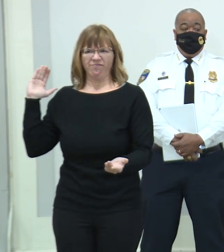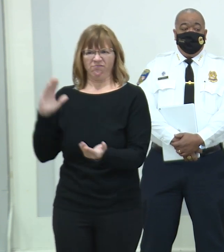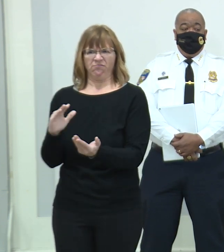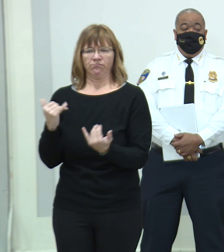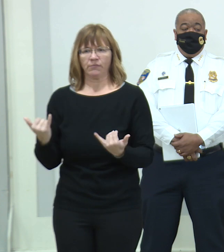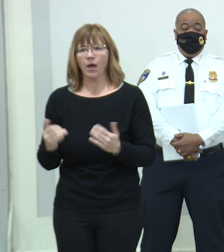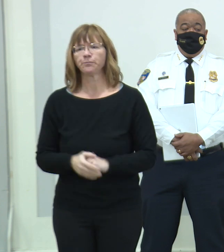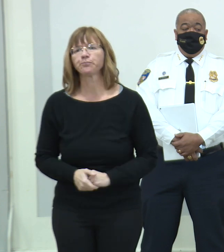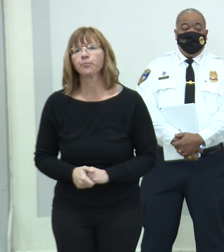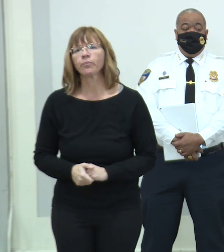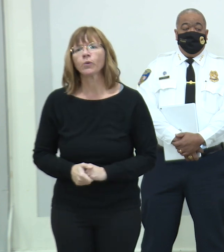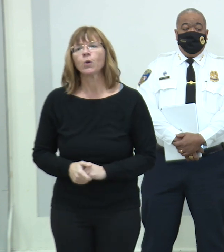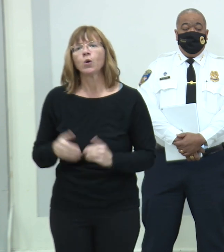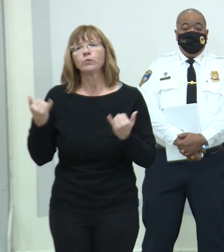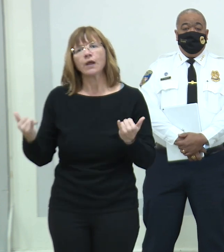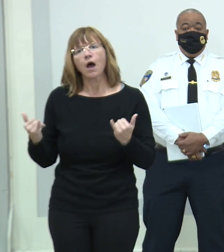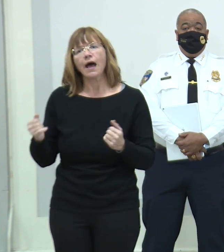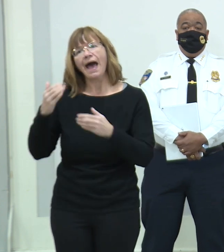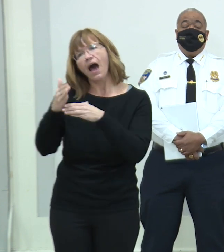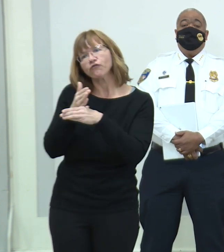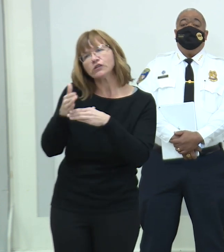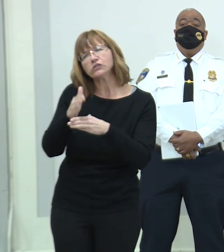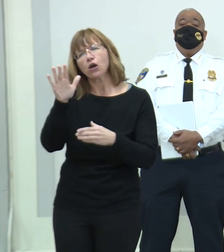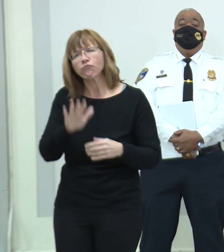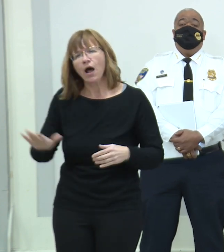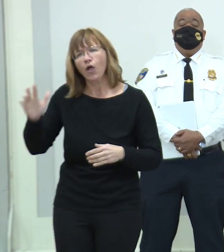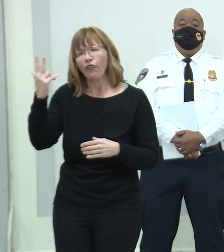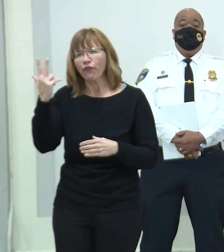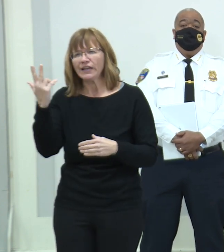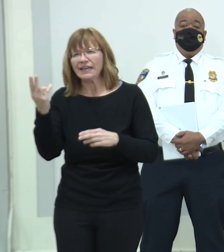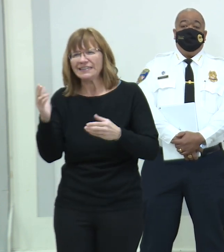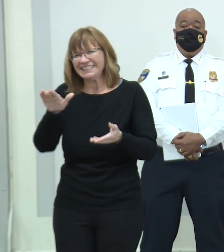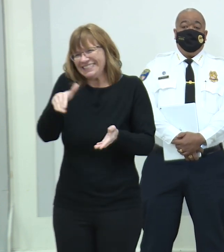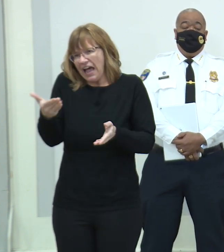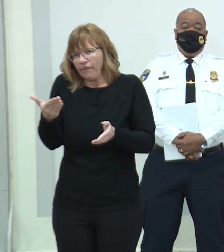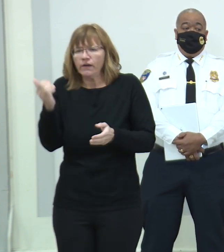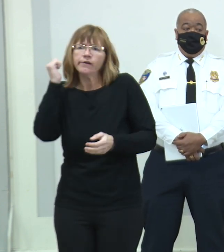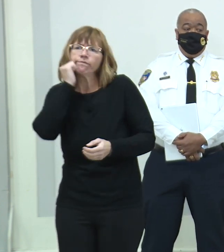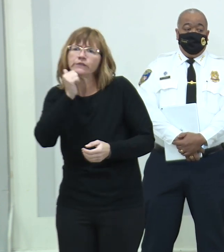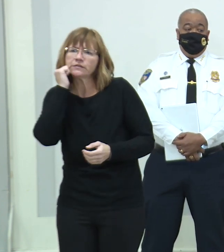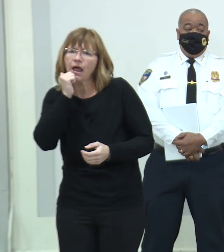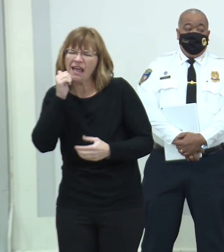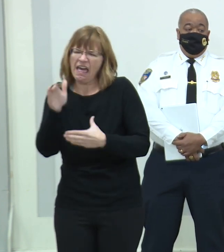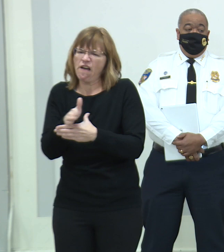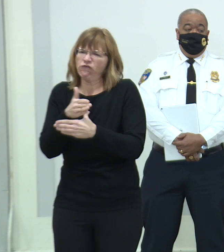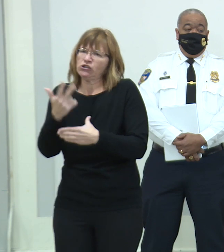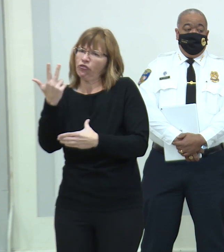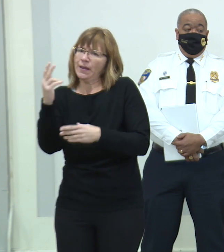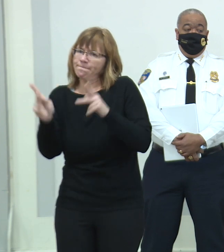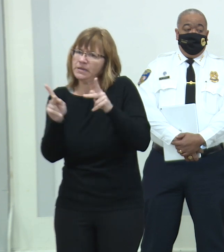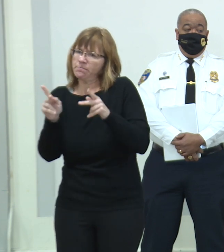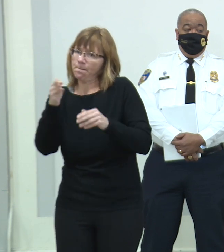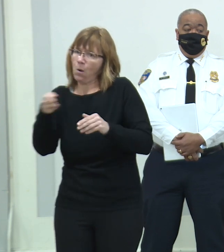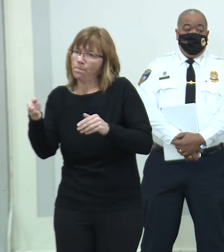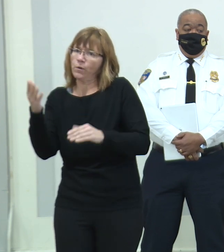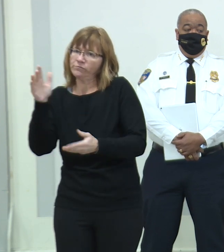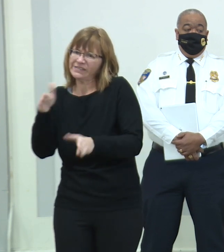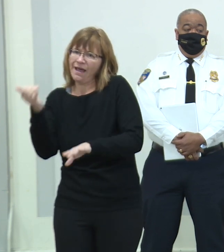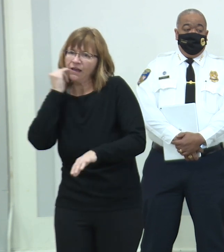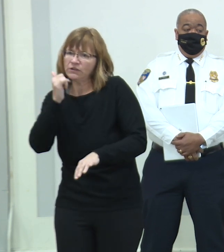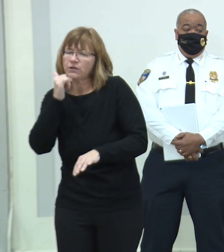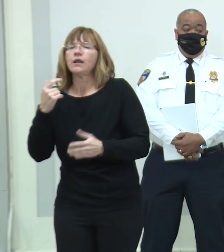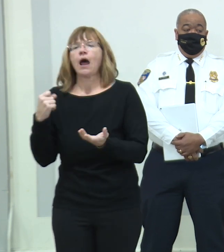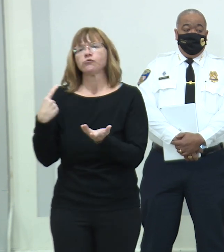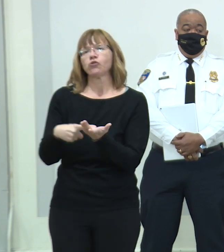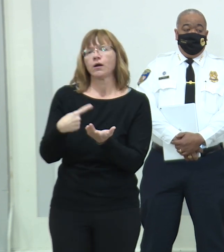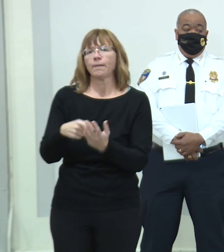are now averaging slightly more than 3 deaths per day. Switching gears to discuss vaccination efforts, the Baltimore City Health Department and